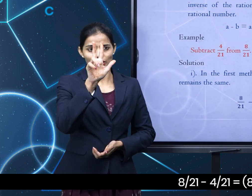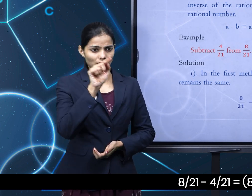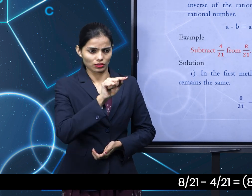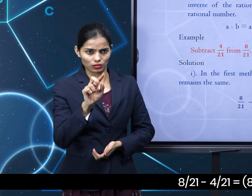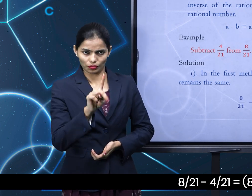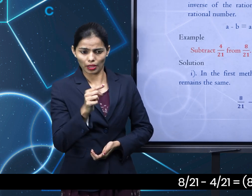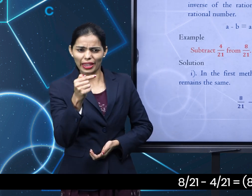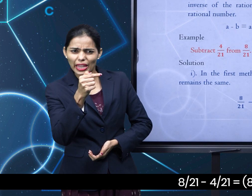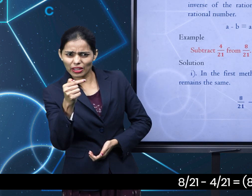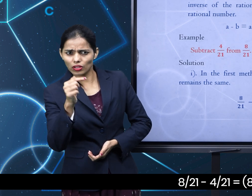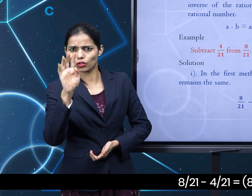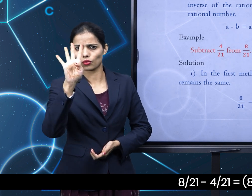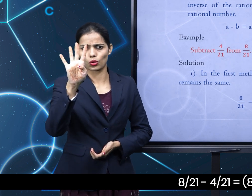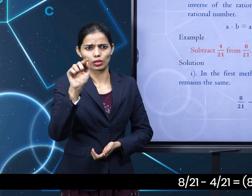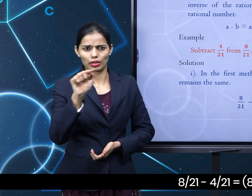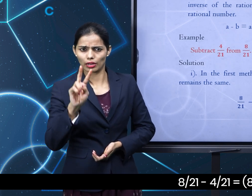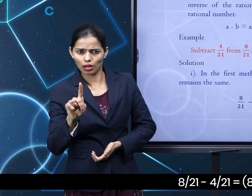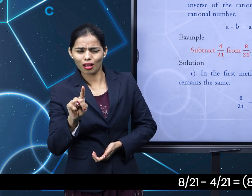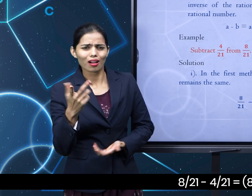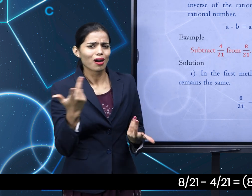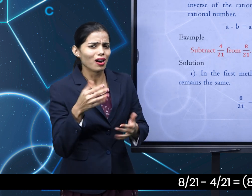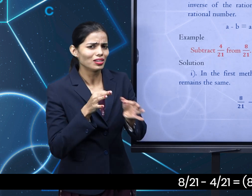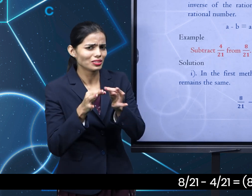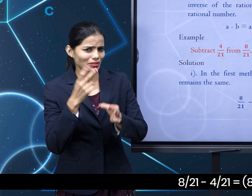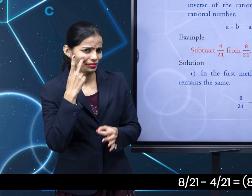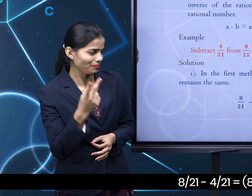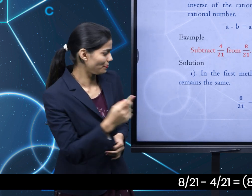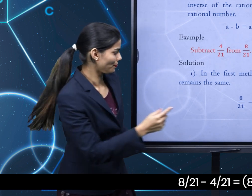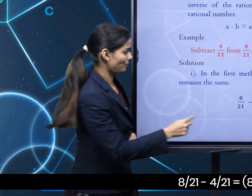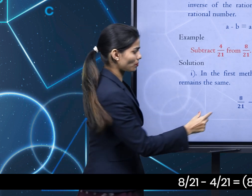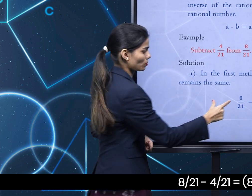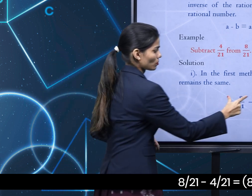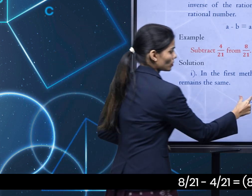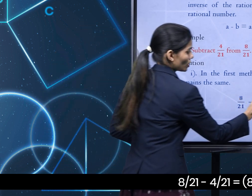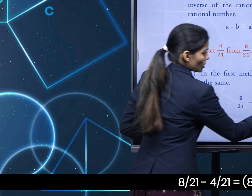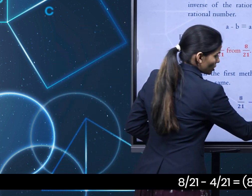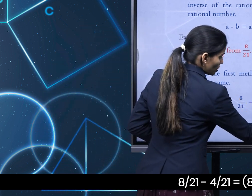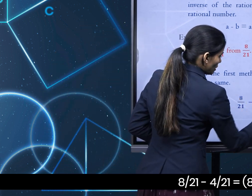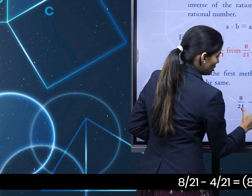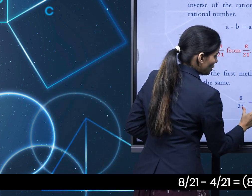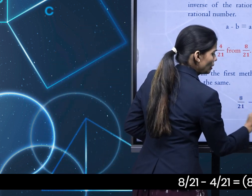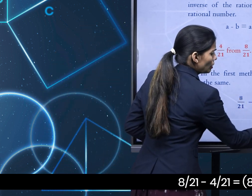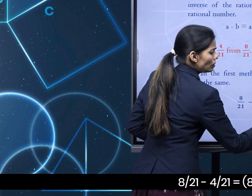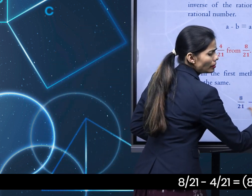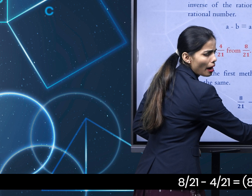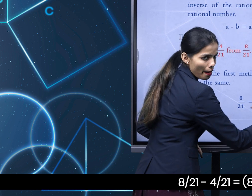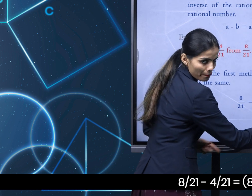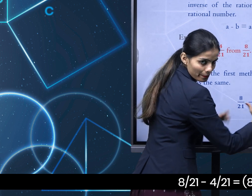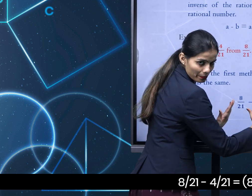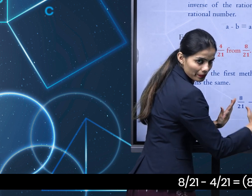8 by 21 minus 4 by 21 is equal to 8 minus 4 by 21